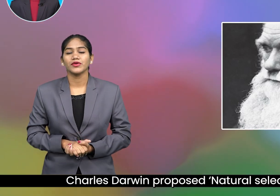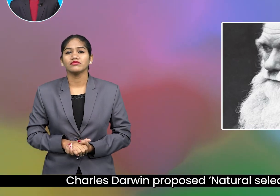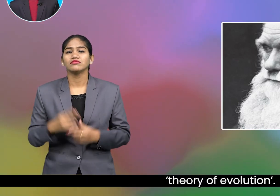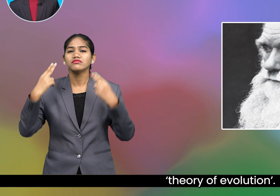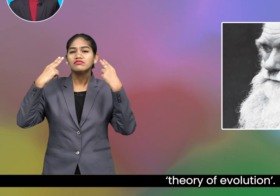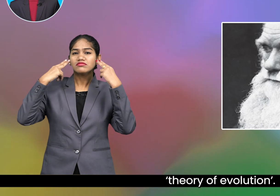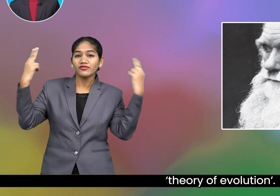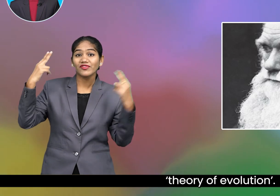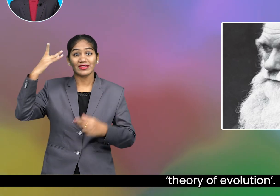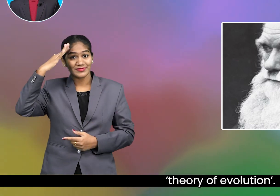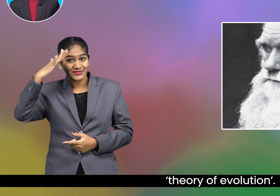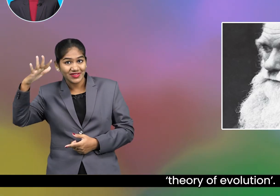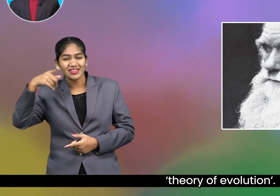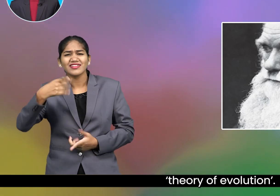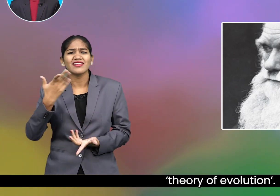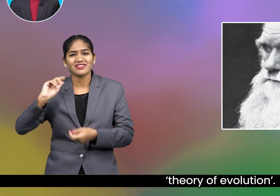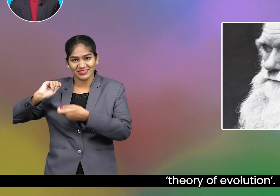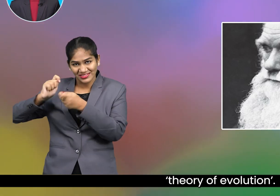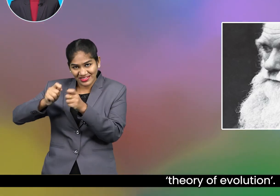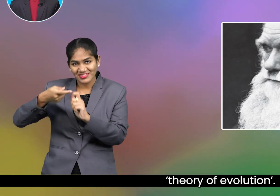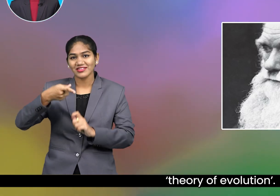the famous theory of evolution.